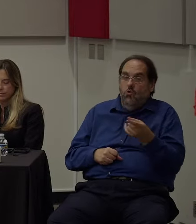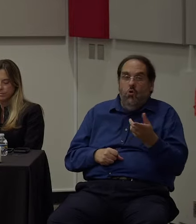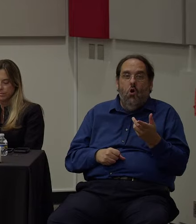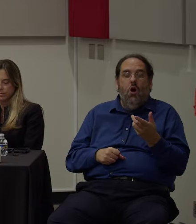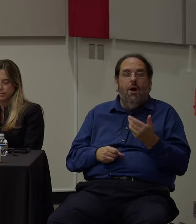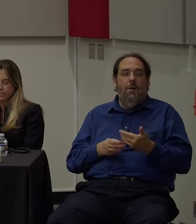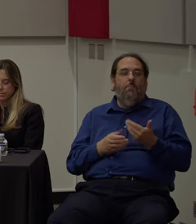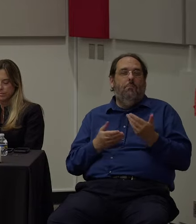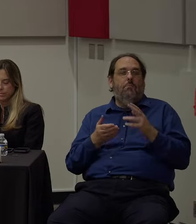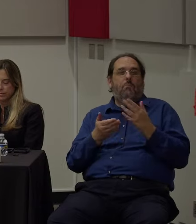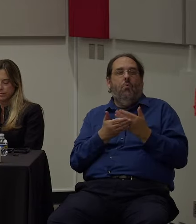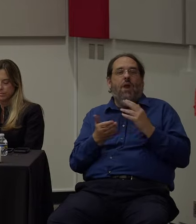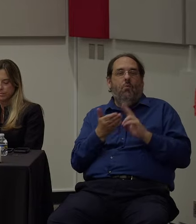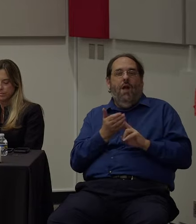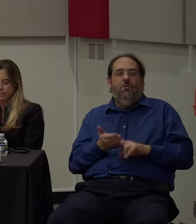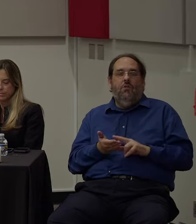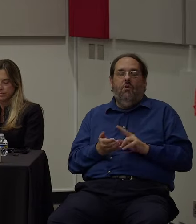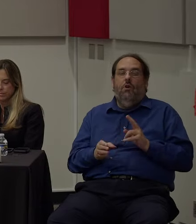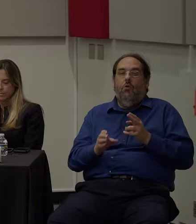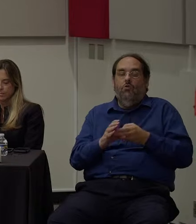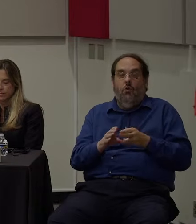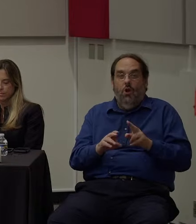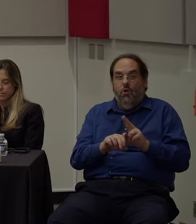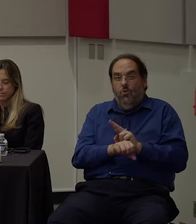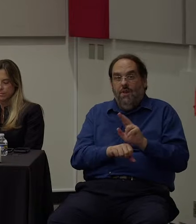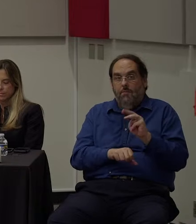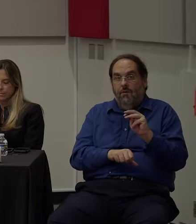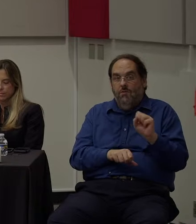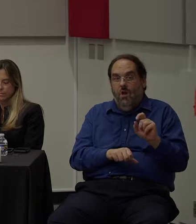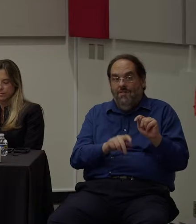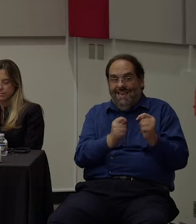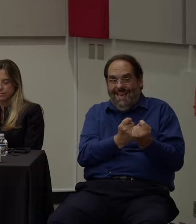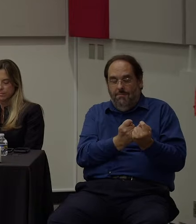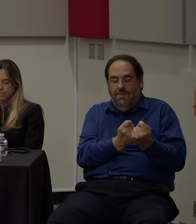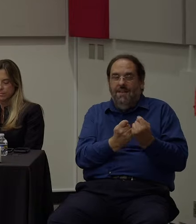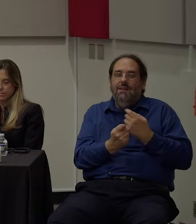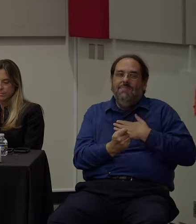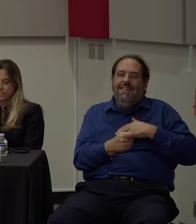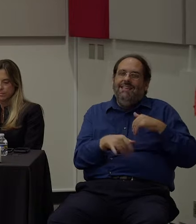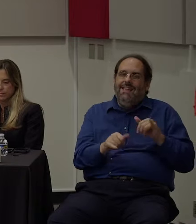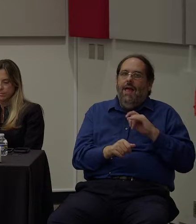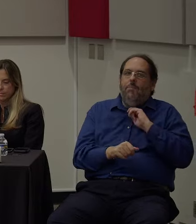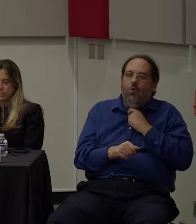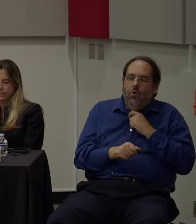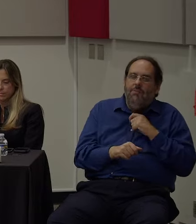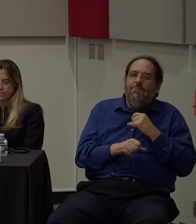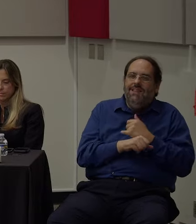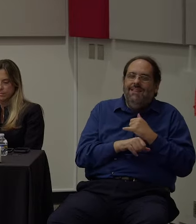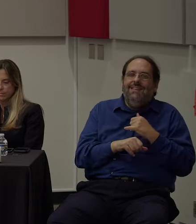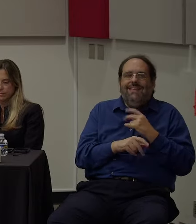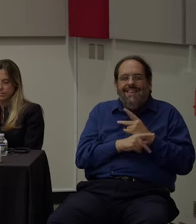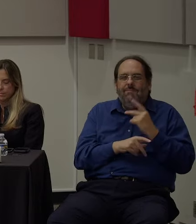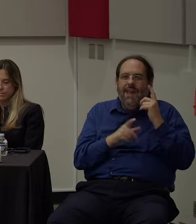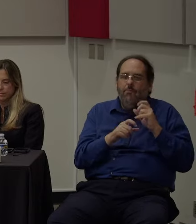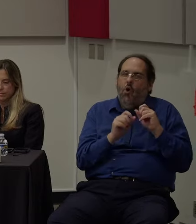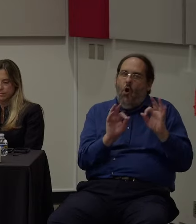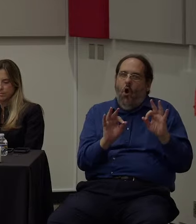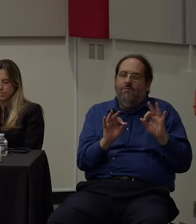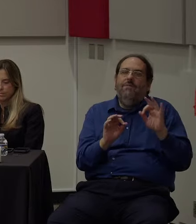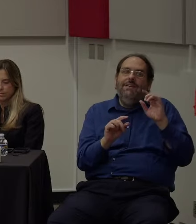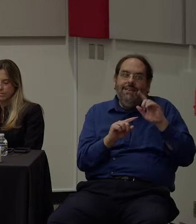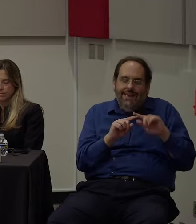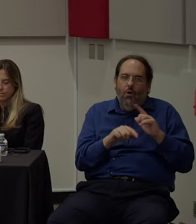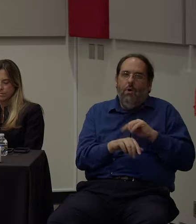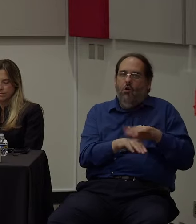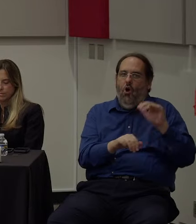who have pre-registered and joined via Teams, we ask that you remain muted with your camera off until you're called on